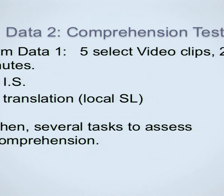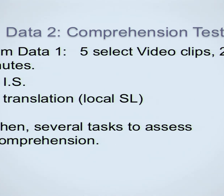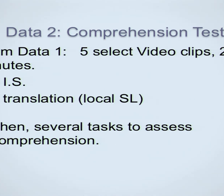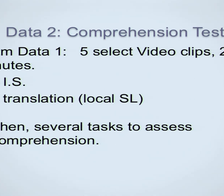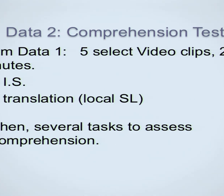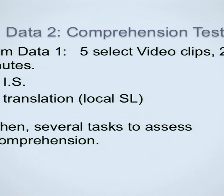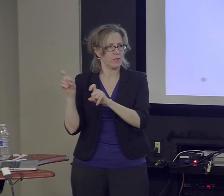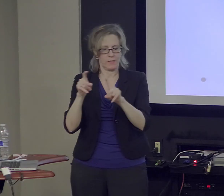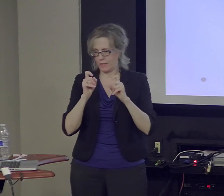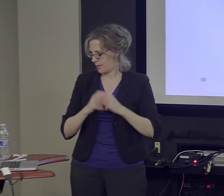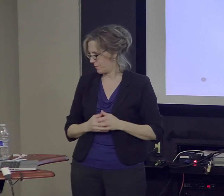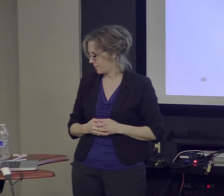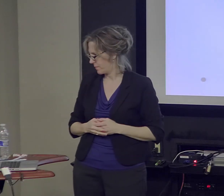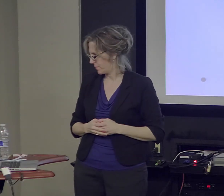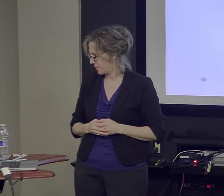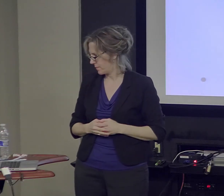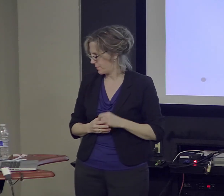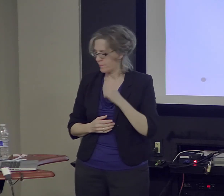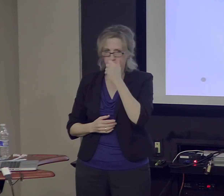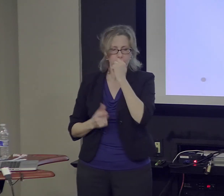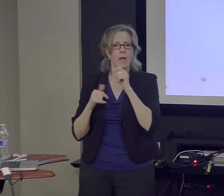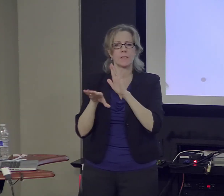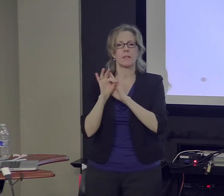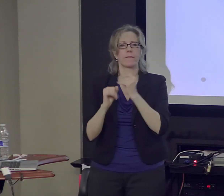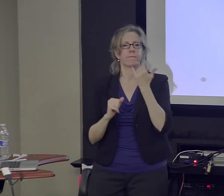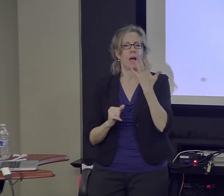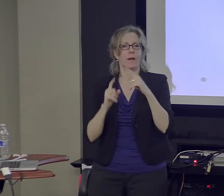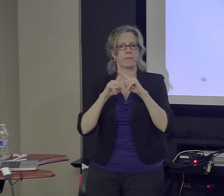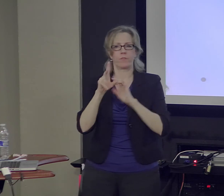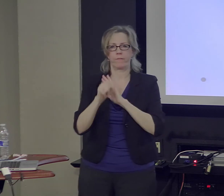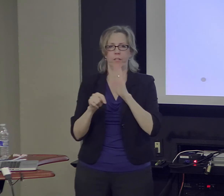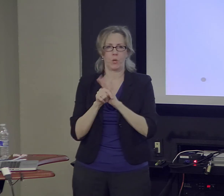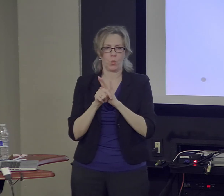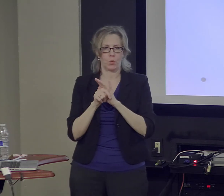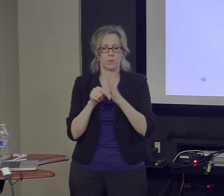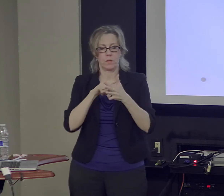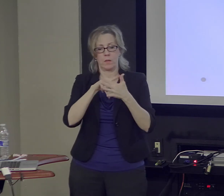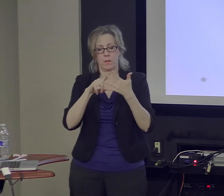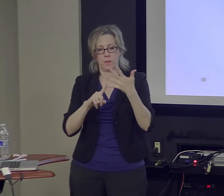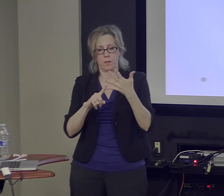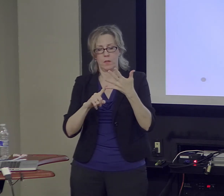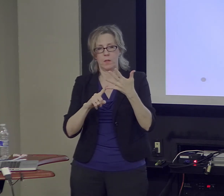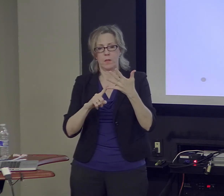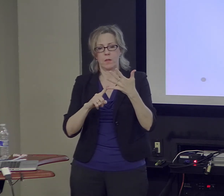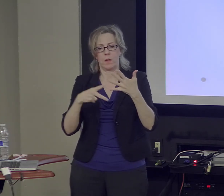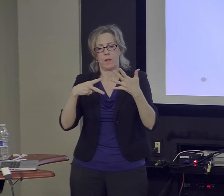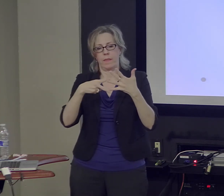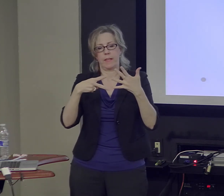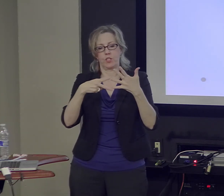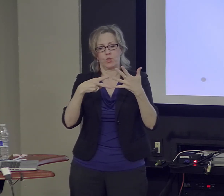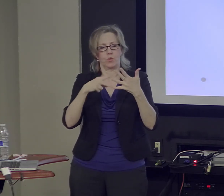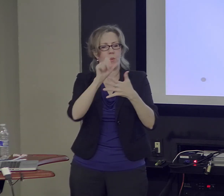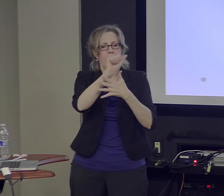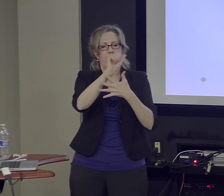The next data set is from the comprehension test. I selected 5 video clips.